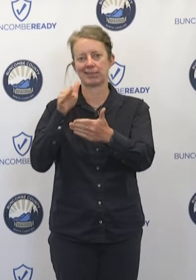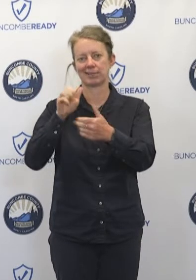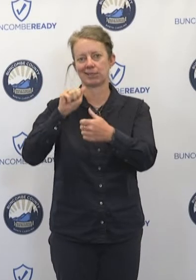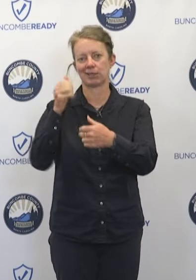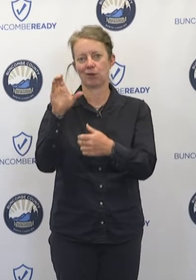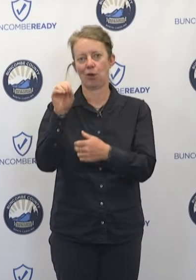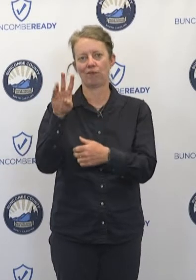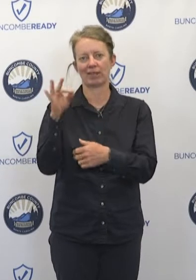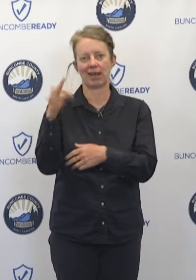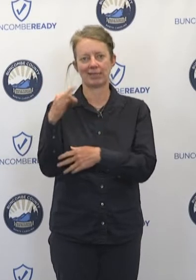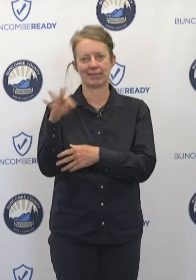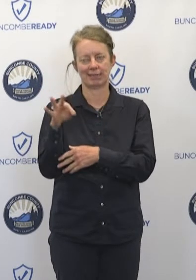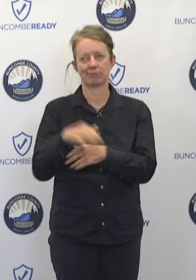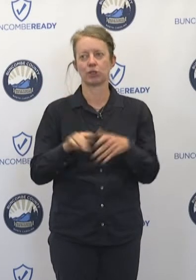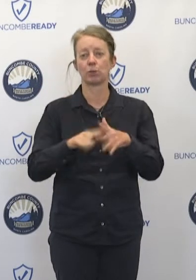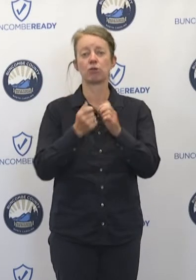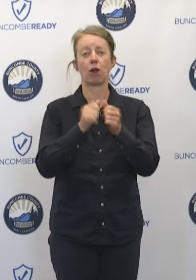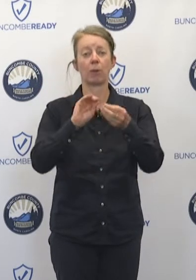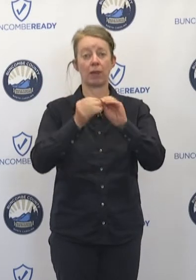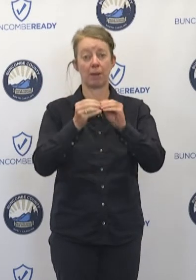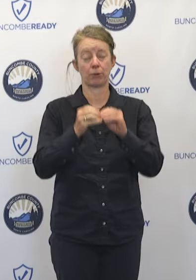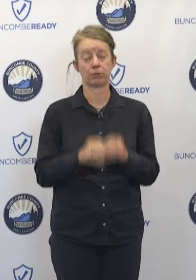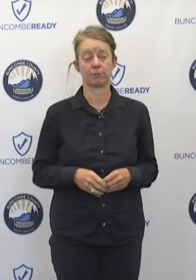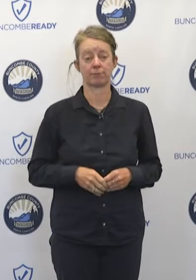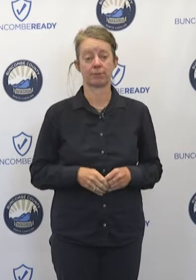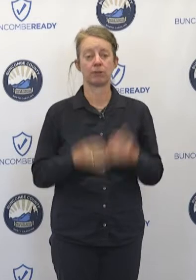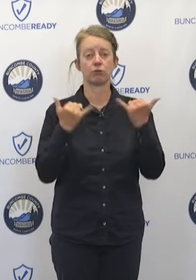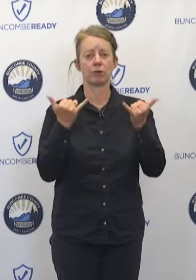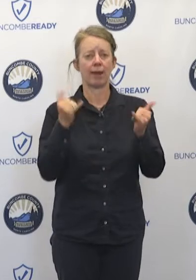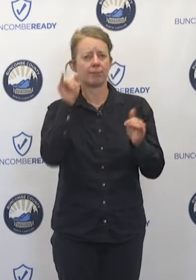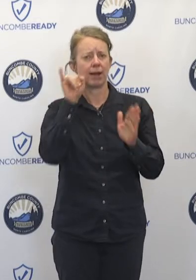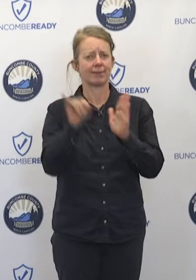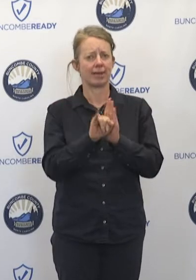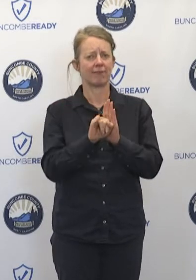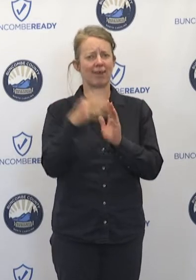Let's get right into the numbers. As of today, we have identified